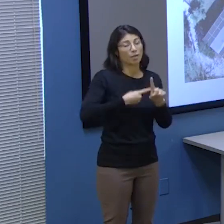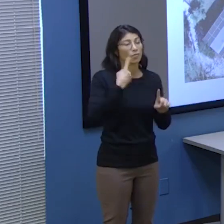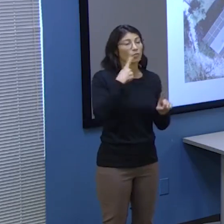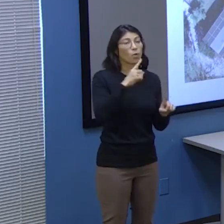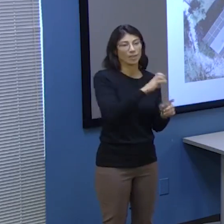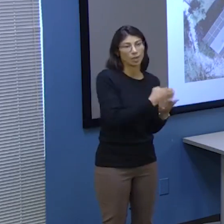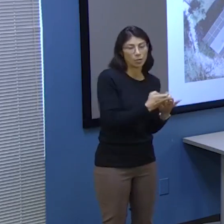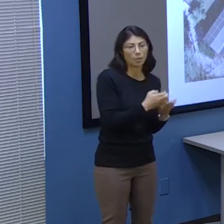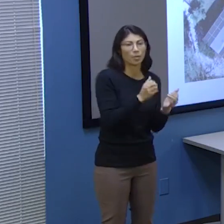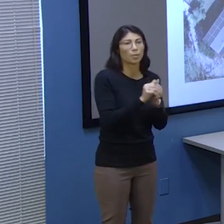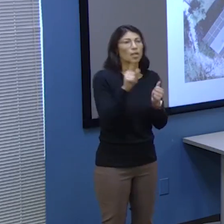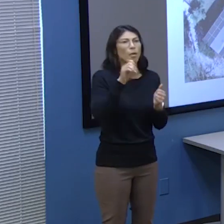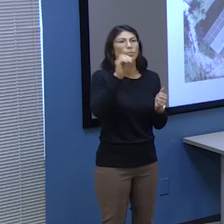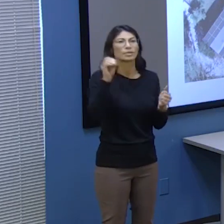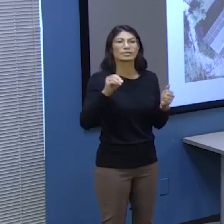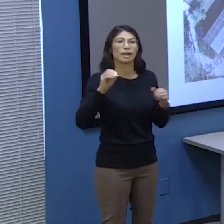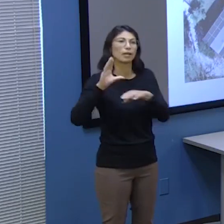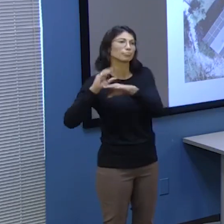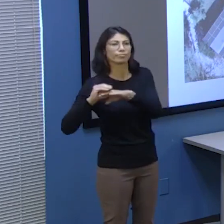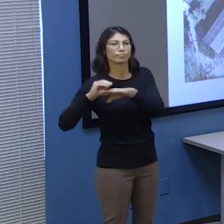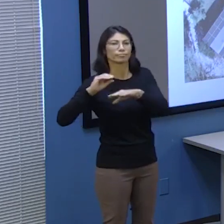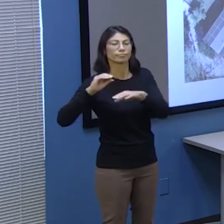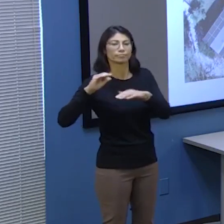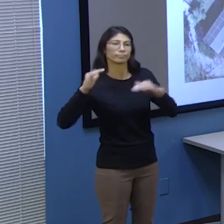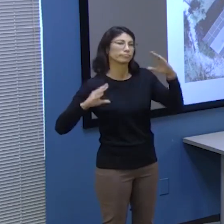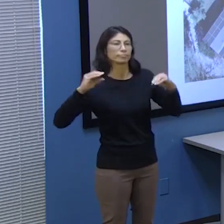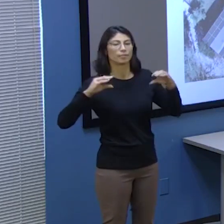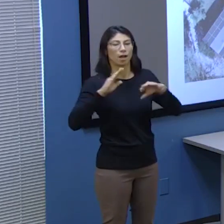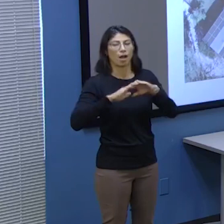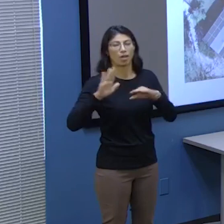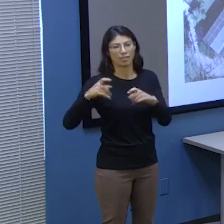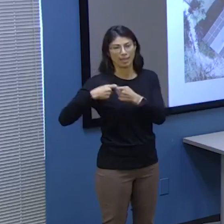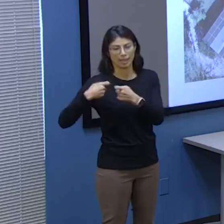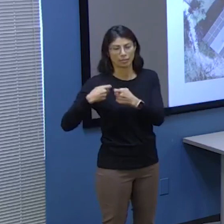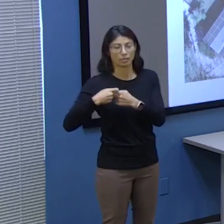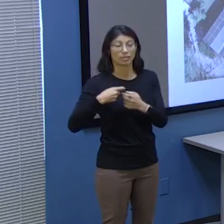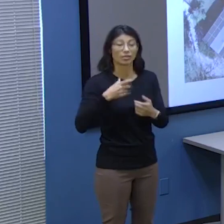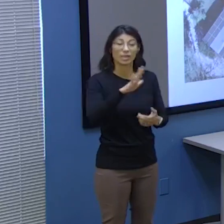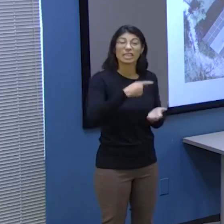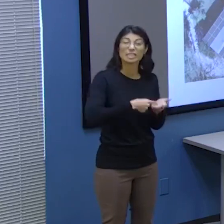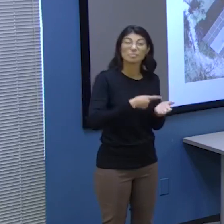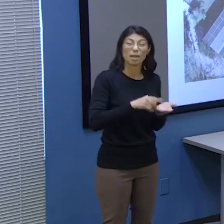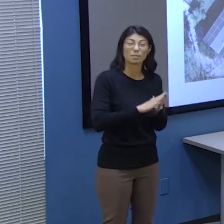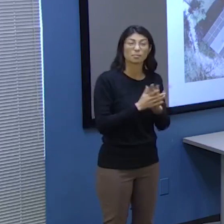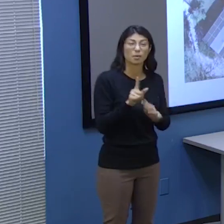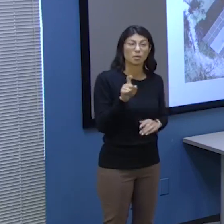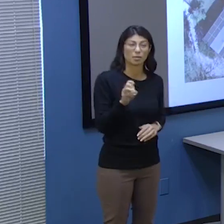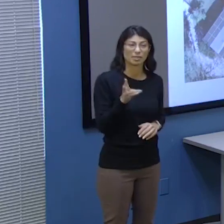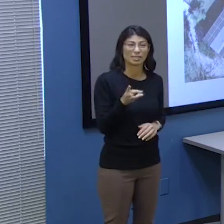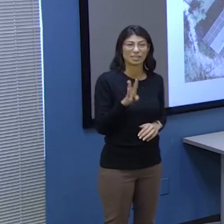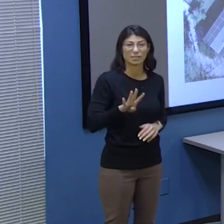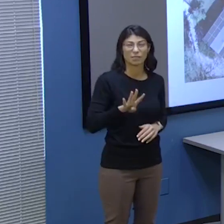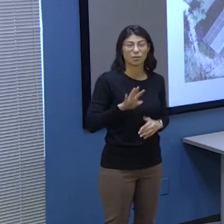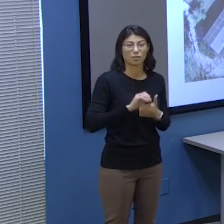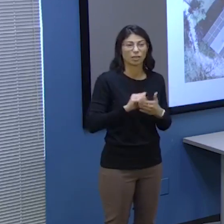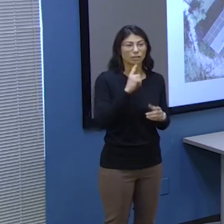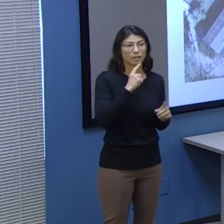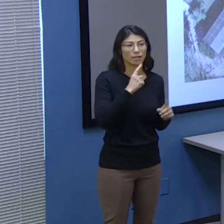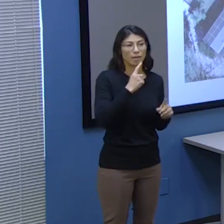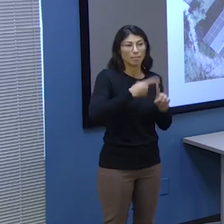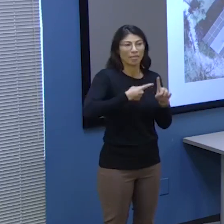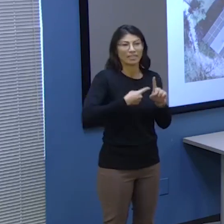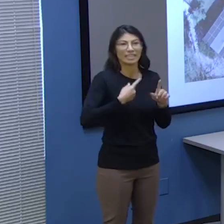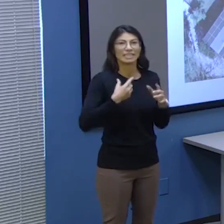100% offset of the electric. So that dropped his payments down to $164 monthly